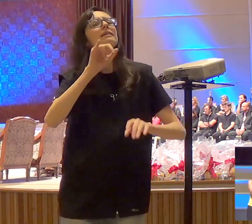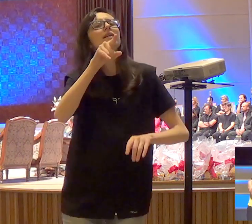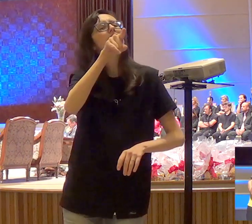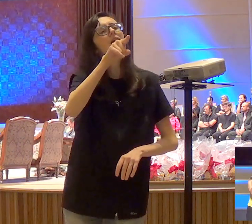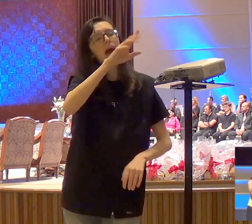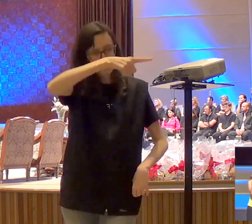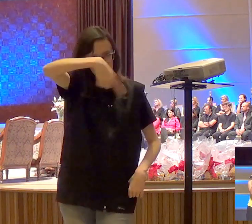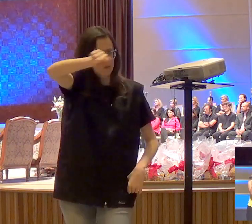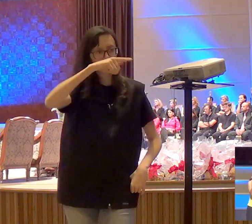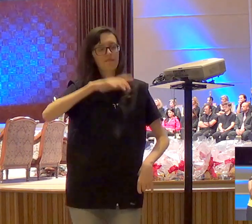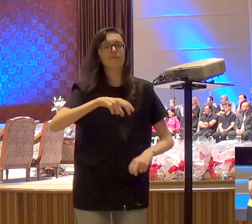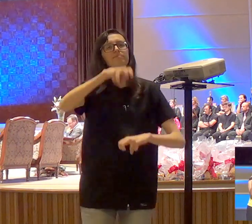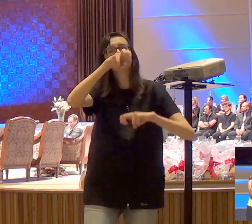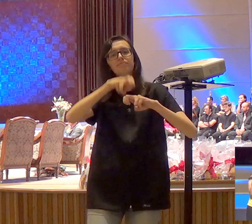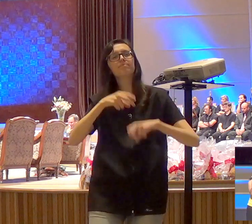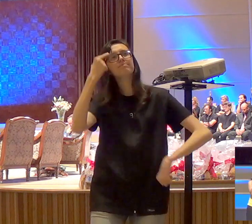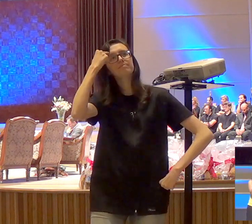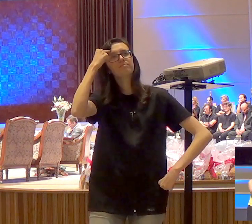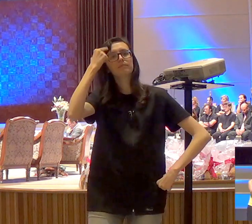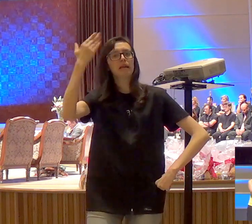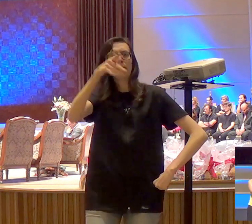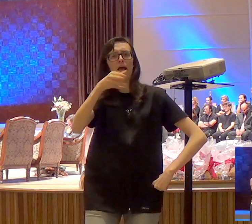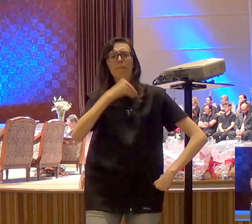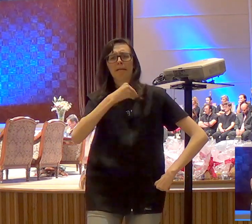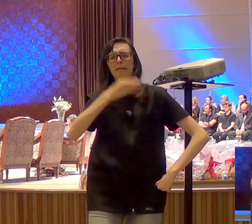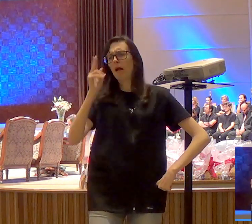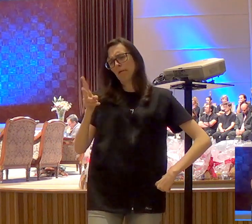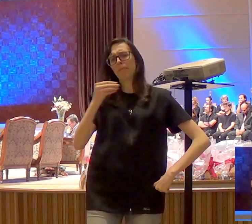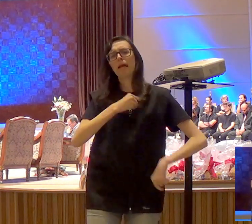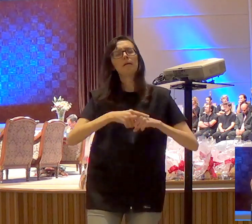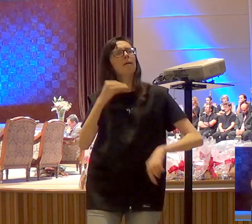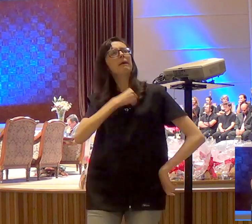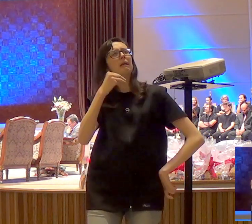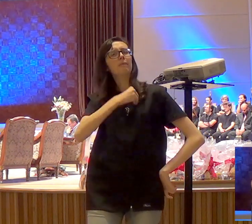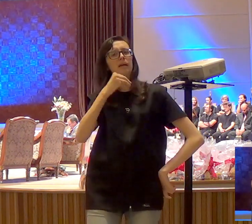fosse conhecido somente pela pior coisa que você fez na vida?